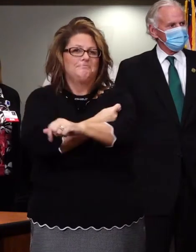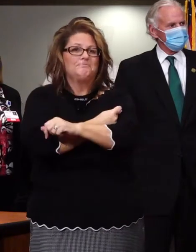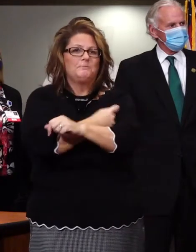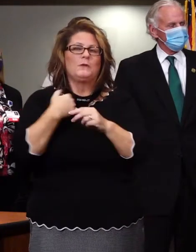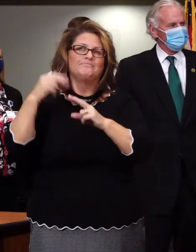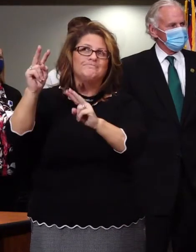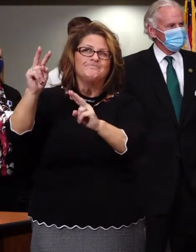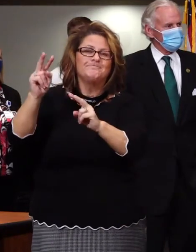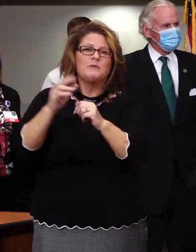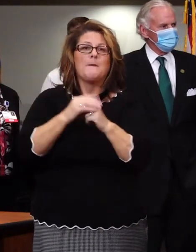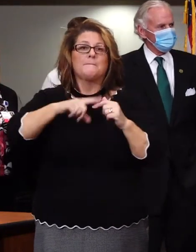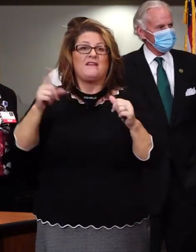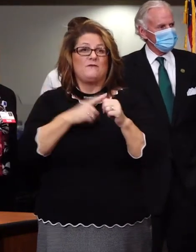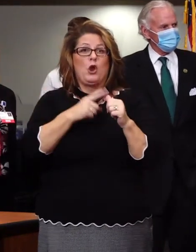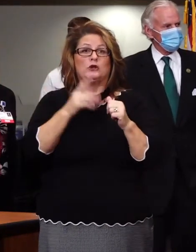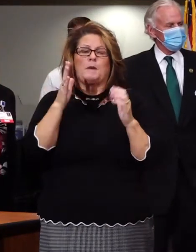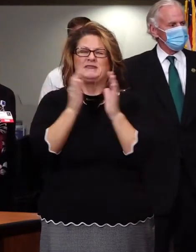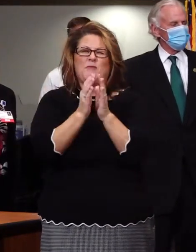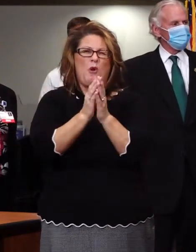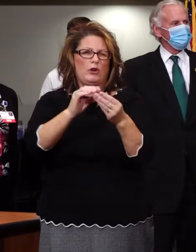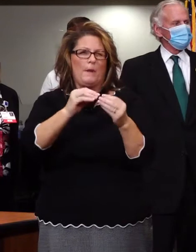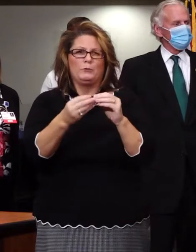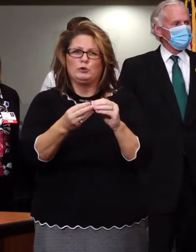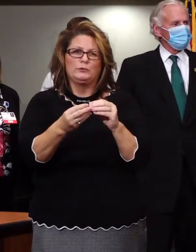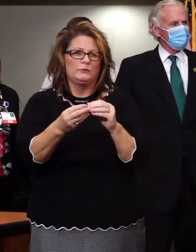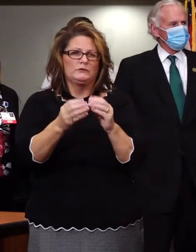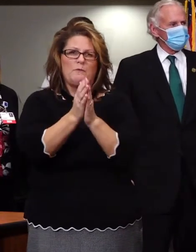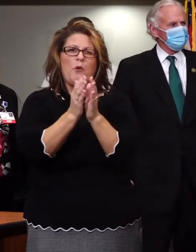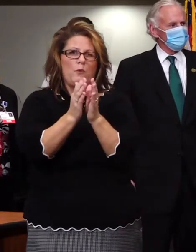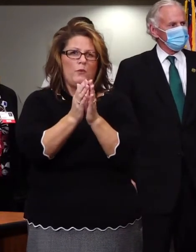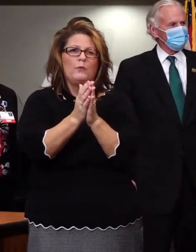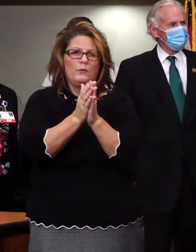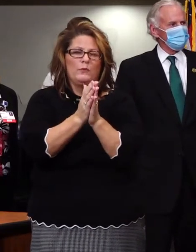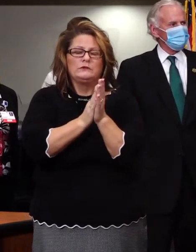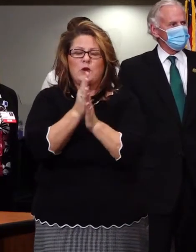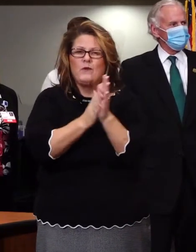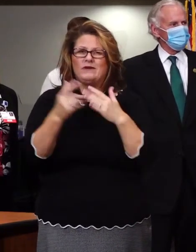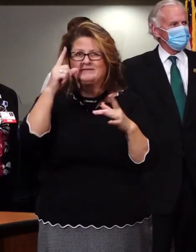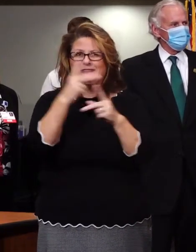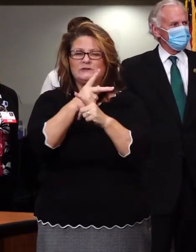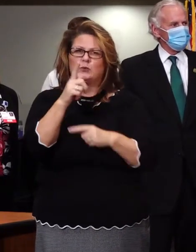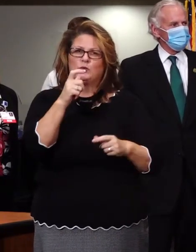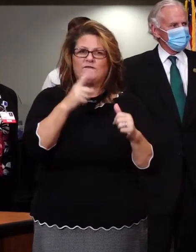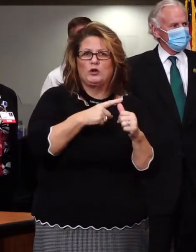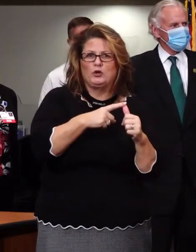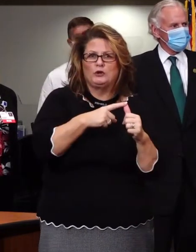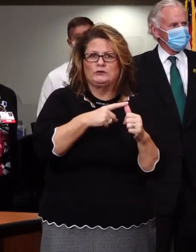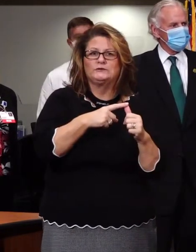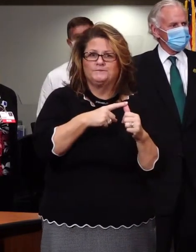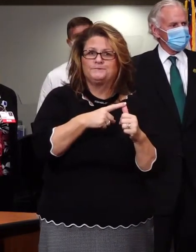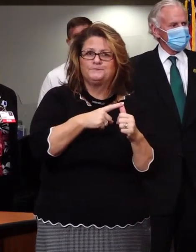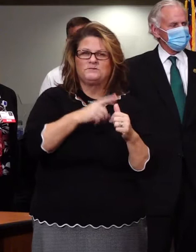that we will initially receive will be small, and this means that we need to figure out who will be vaccinated first, as the governor has